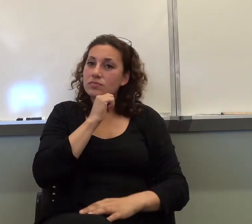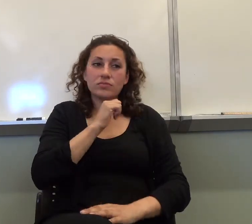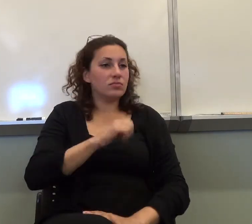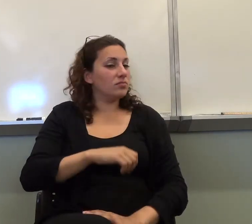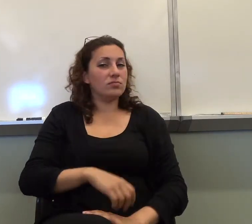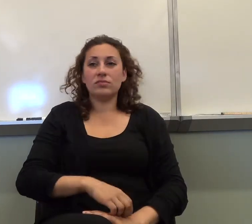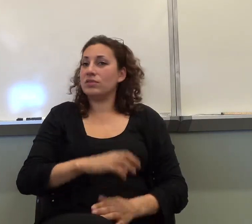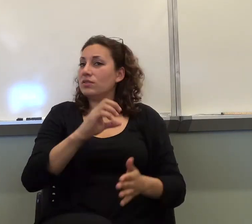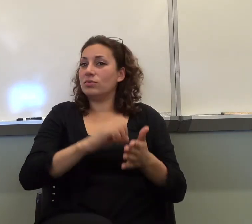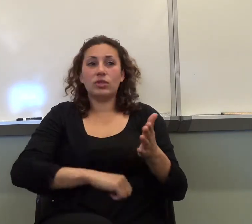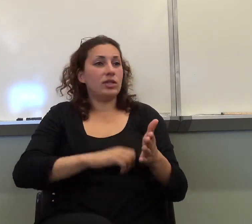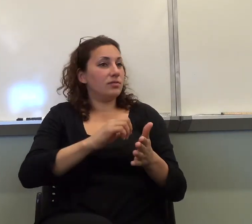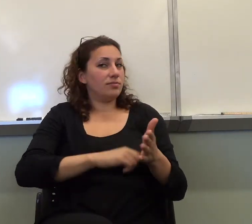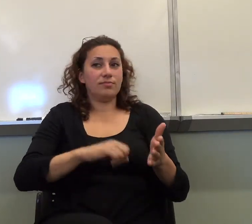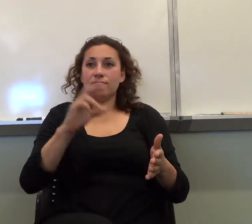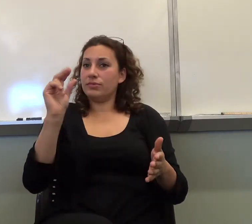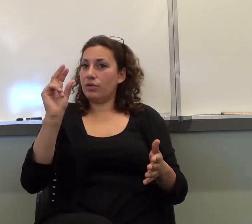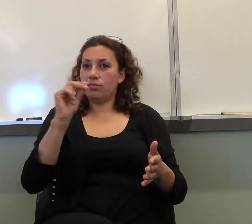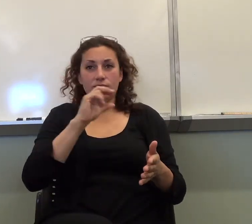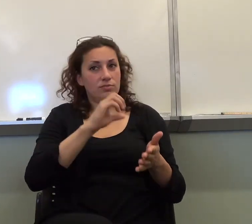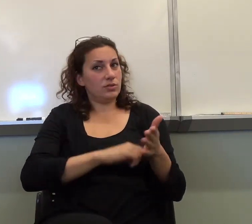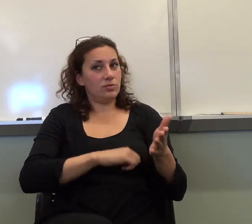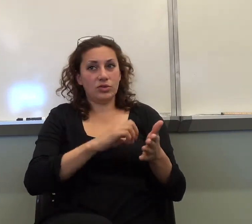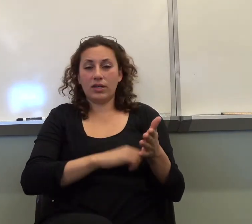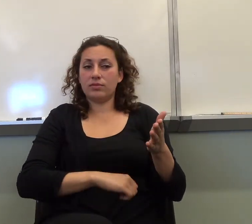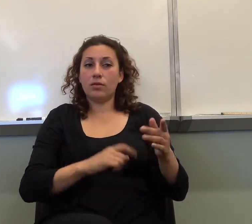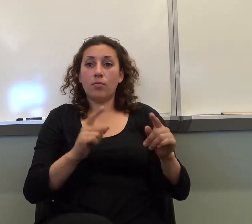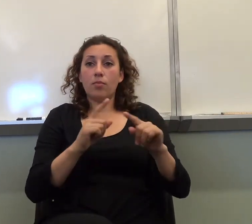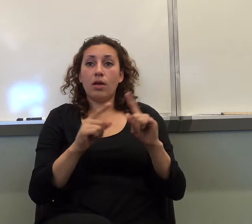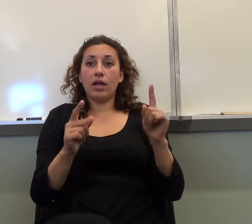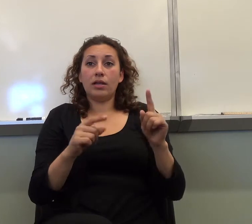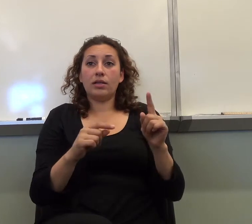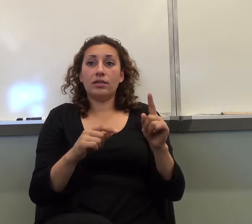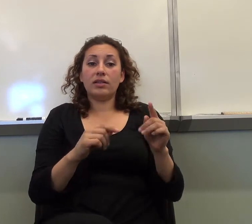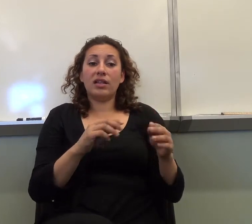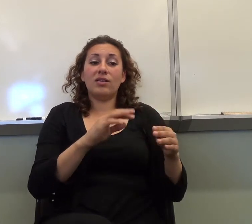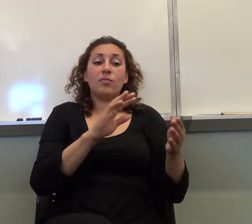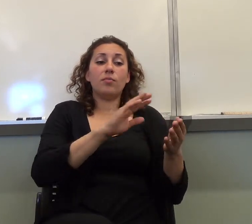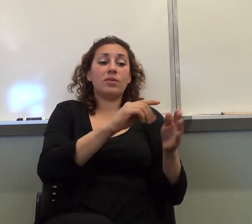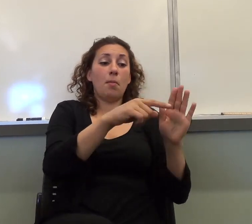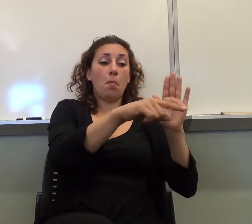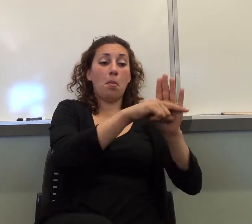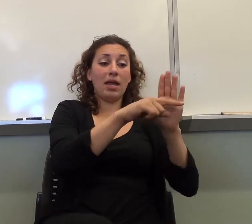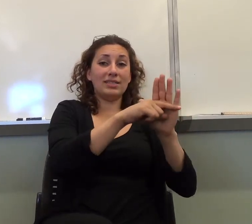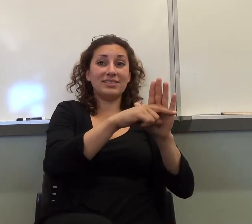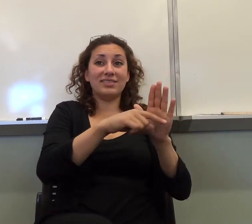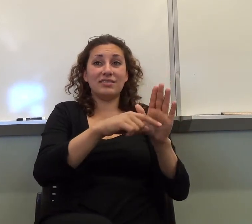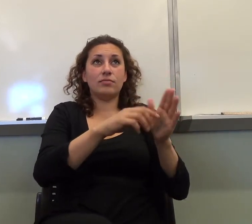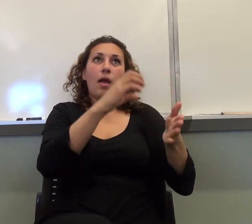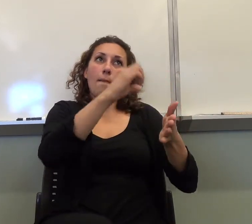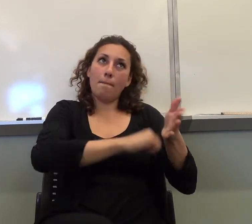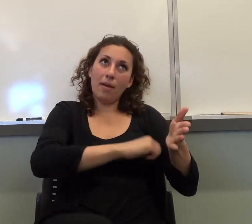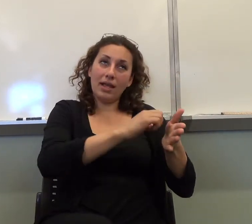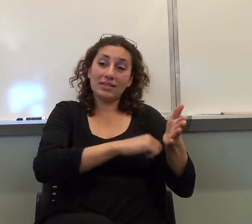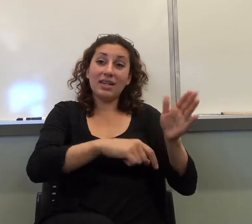minus 23.24, but this becomes plus a plus, basically. Changes to addition of the